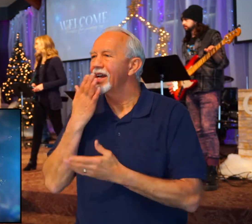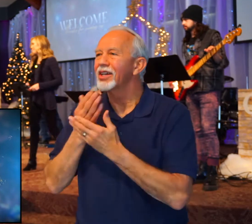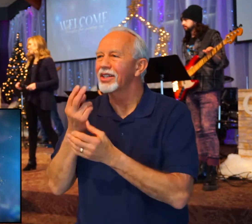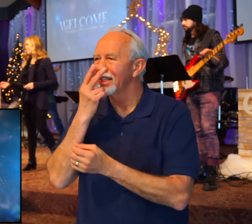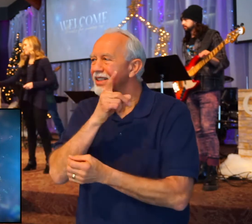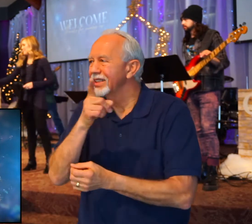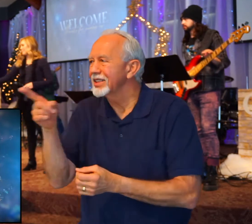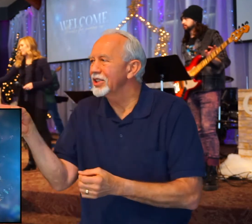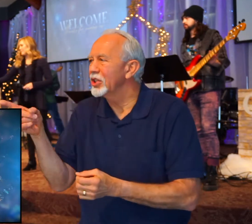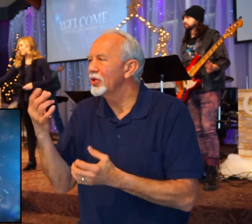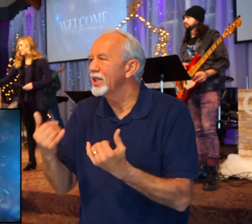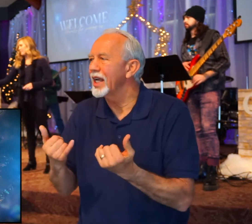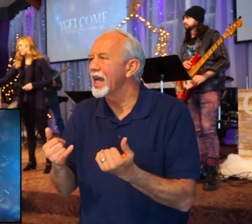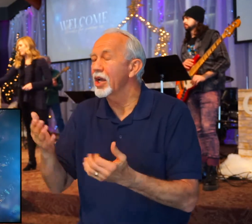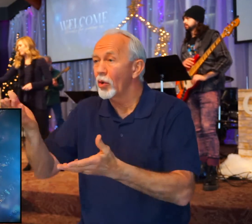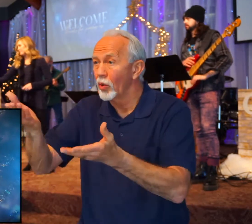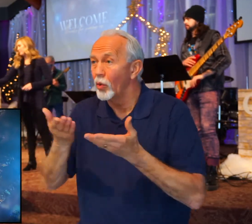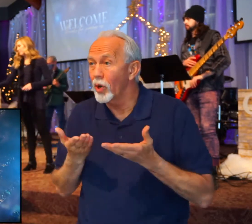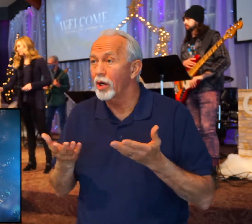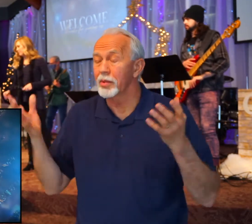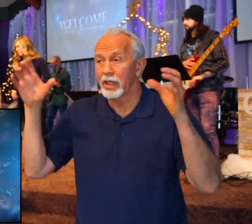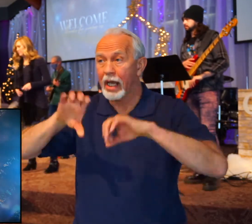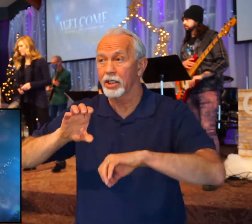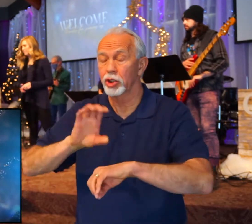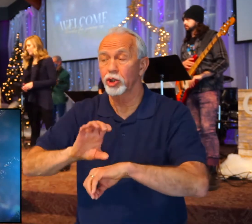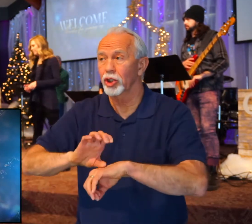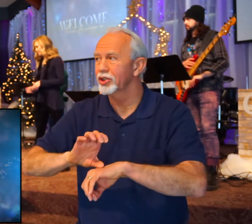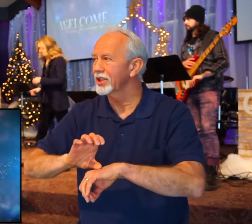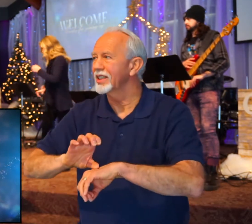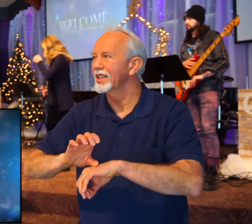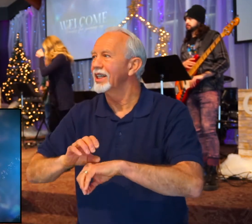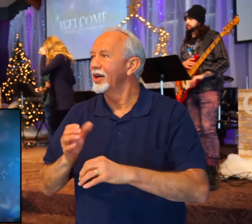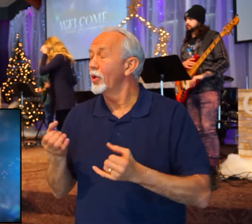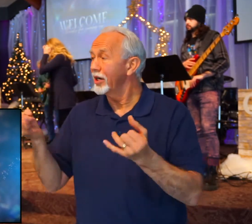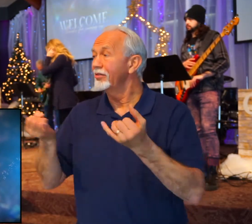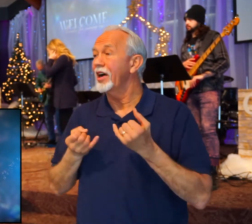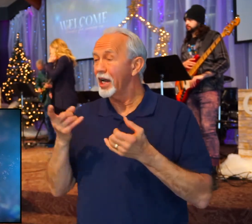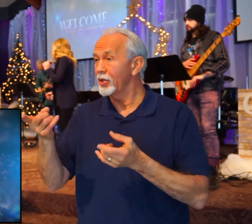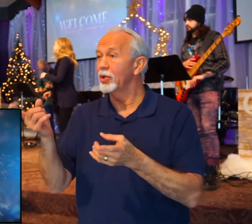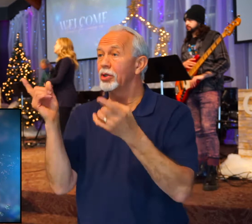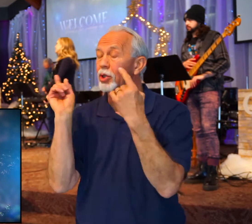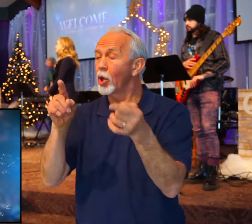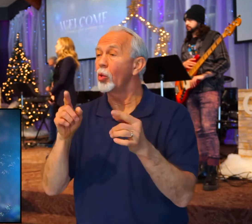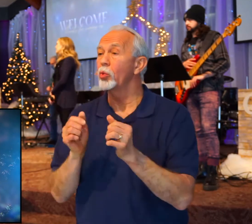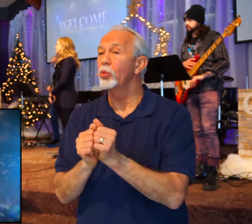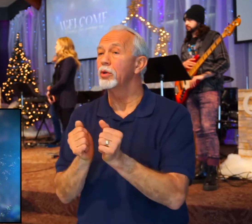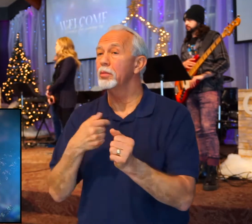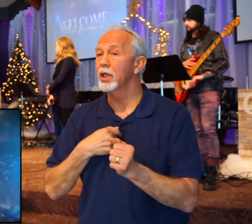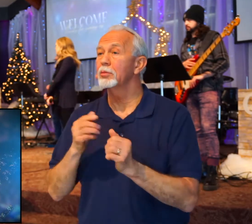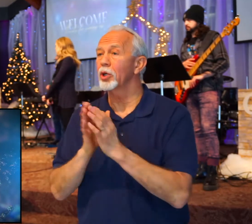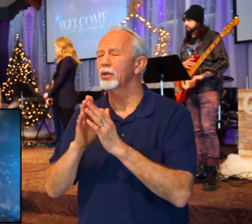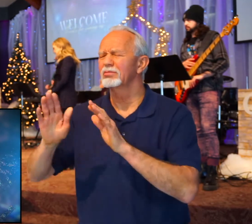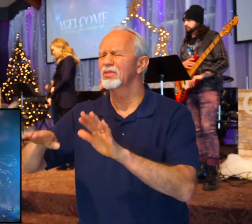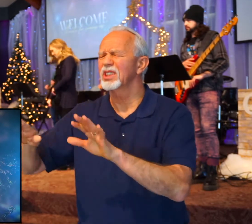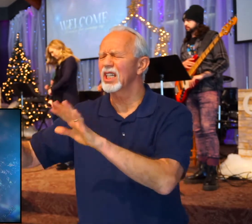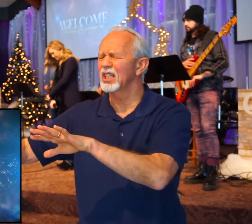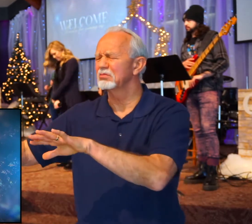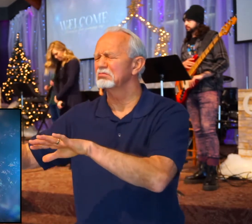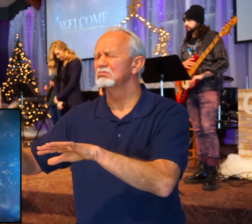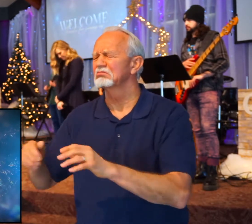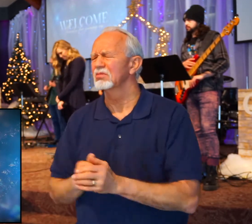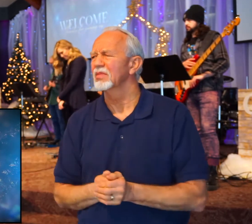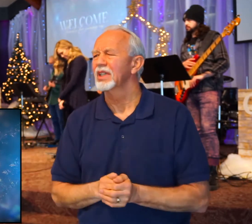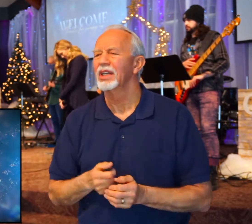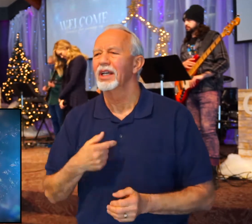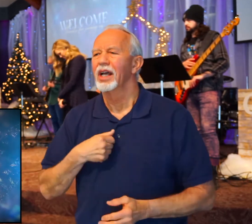Everybody here today, welcome to Canyons Church. I want to invite you to go with me in prayer this morning. You may be seated for just a moment. I